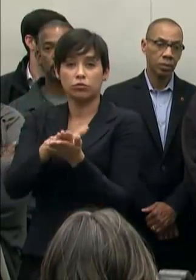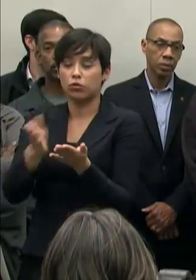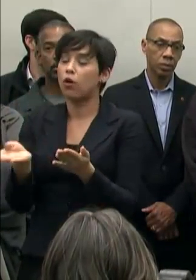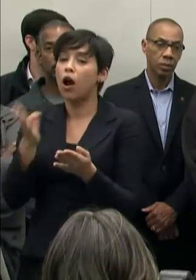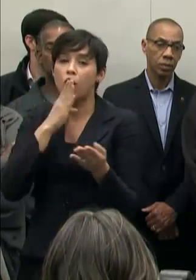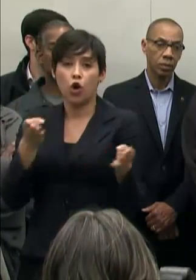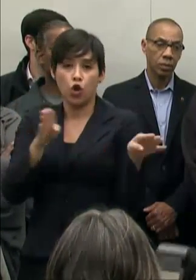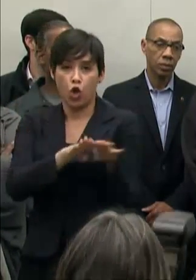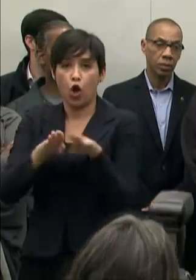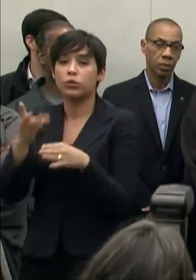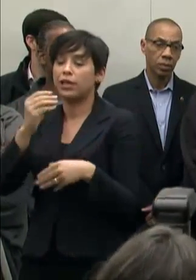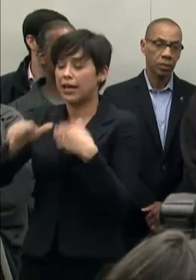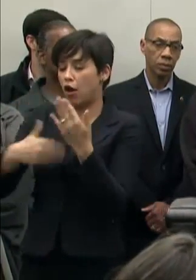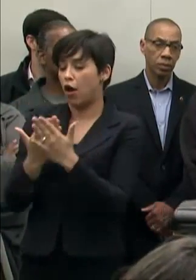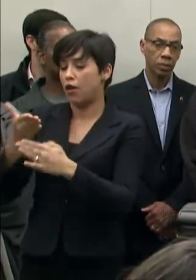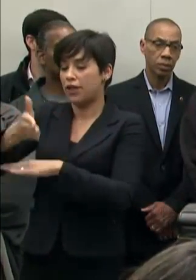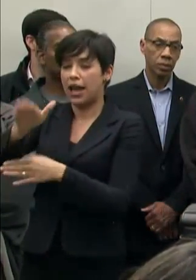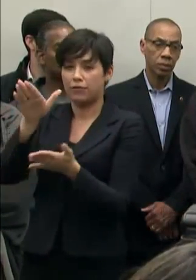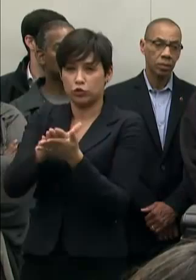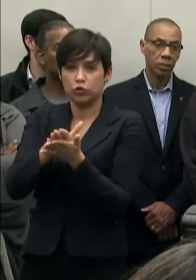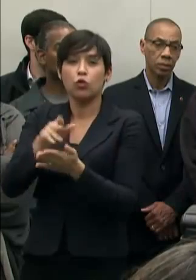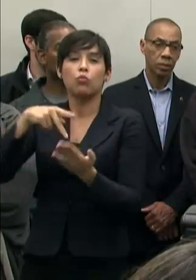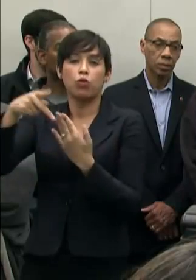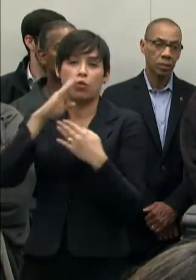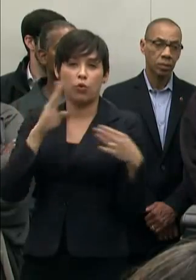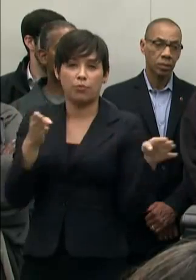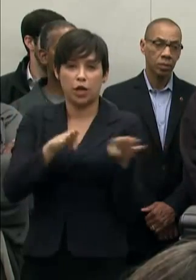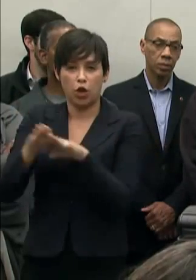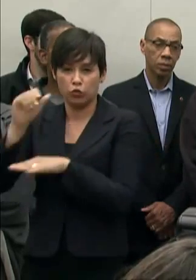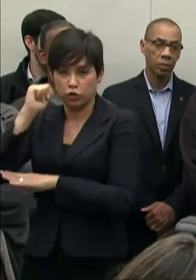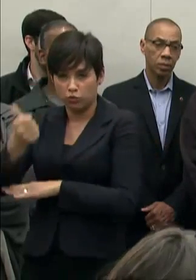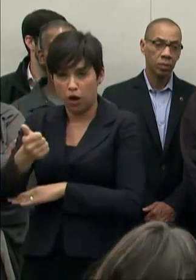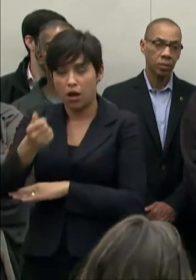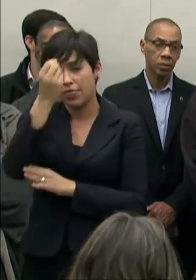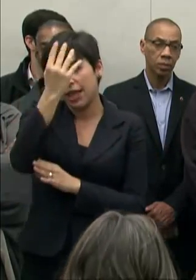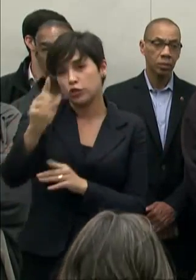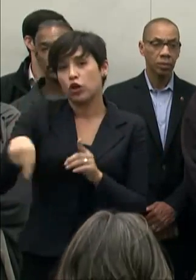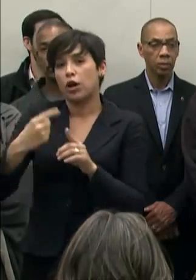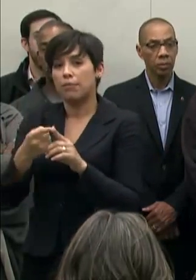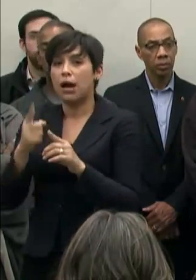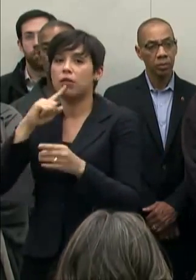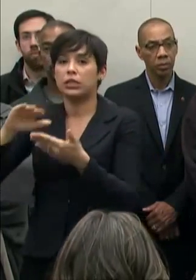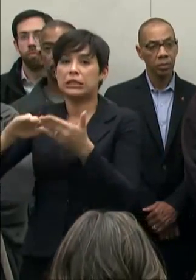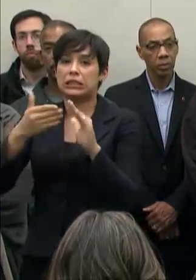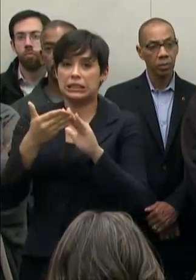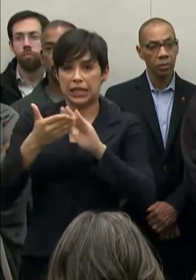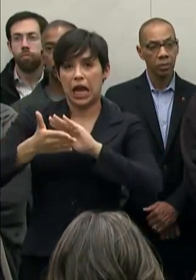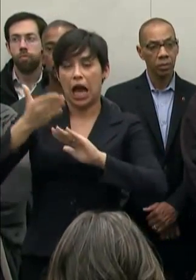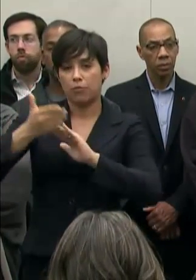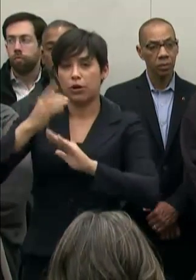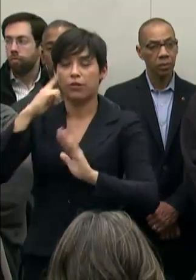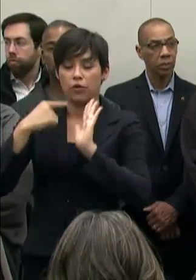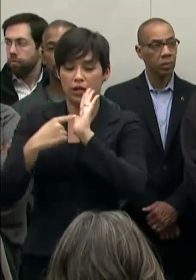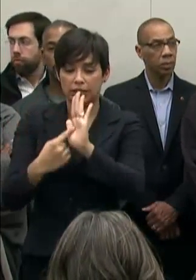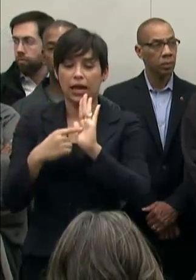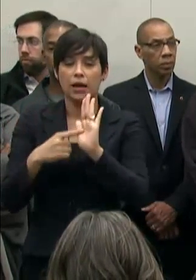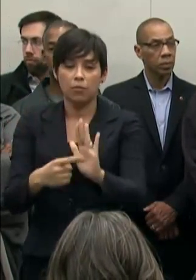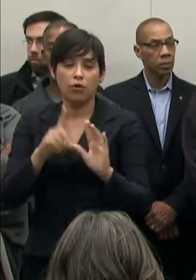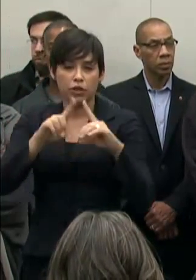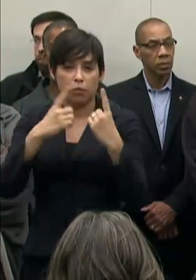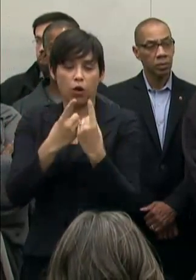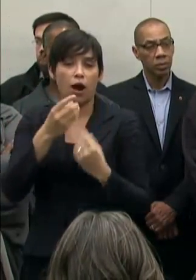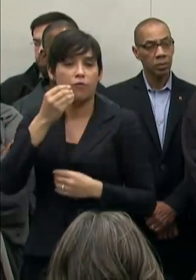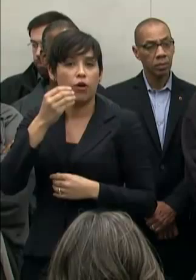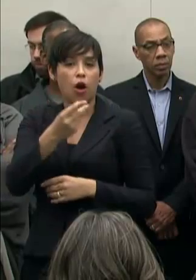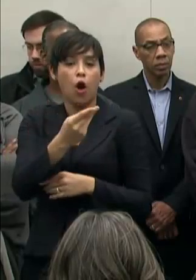other after-school programs. Let me give you some other updates on city operations. The Department of Homeless Services has